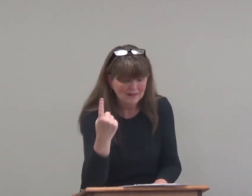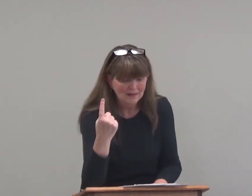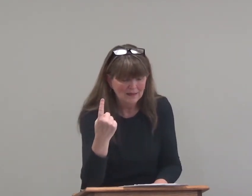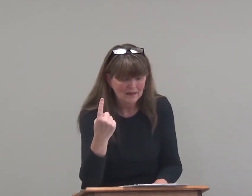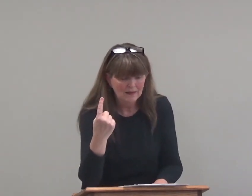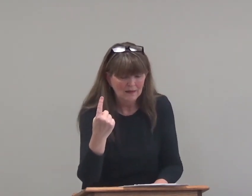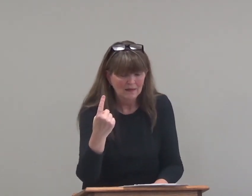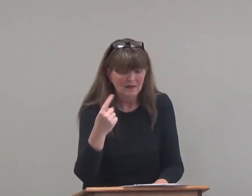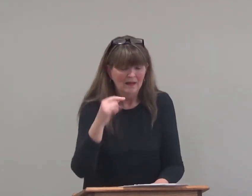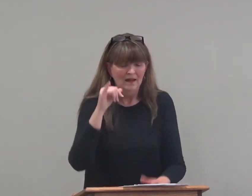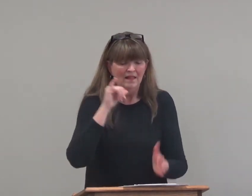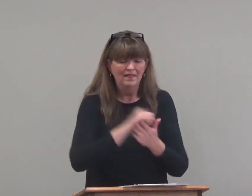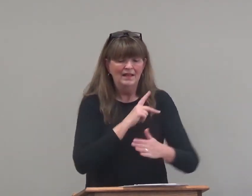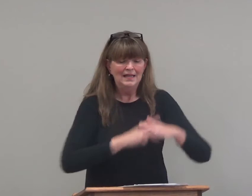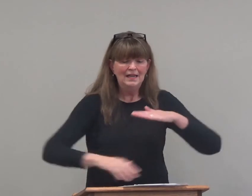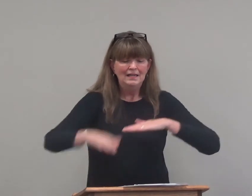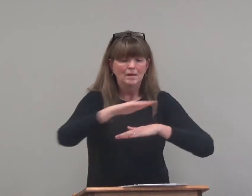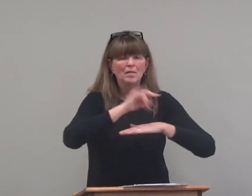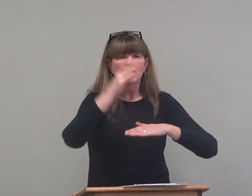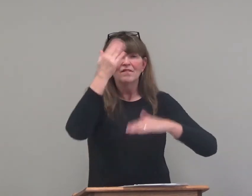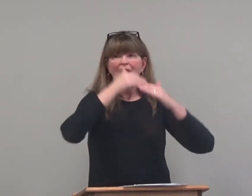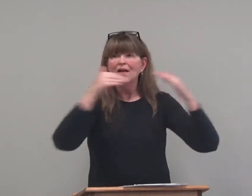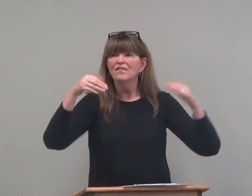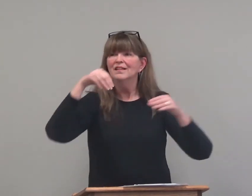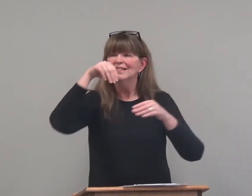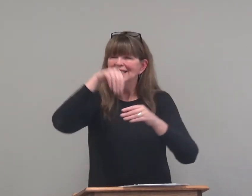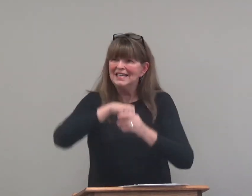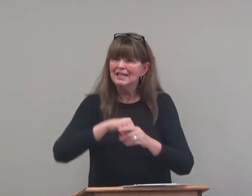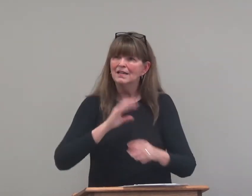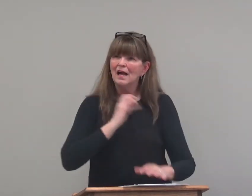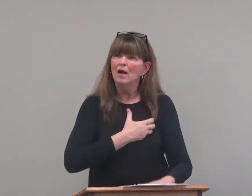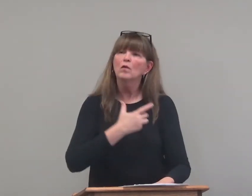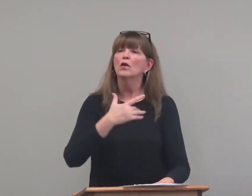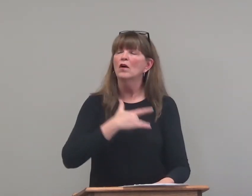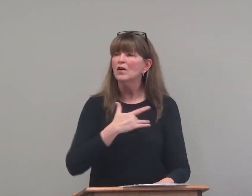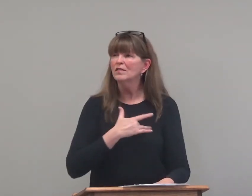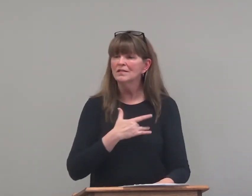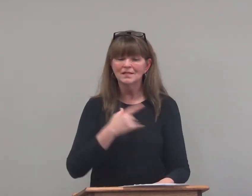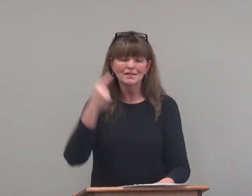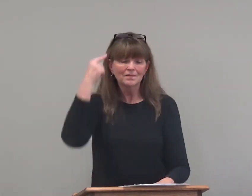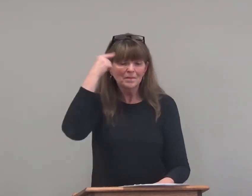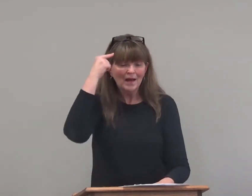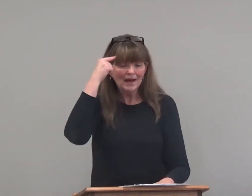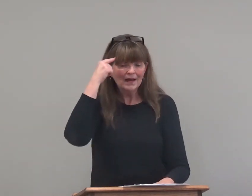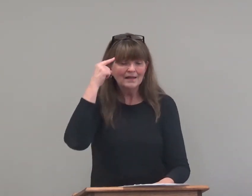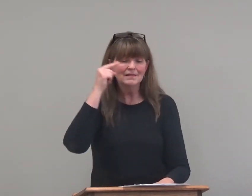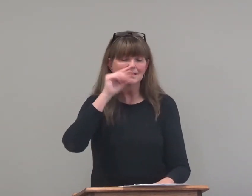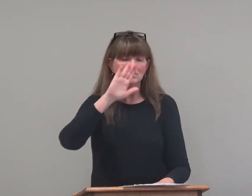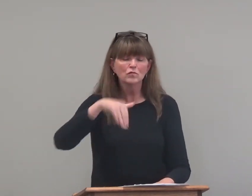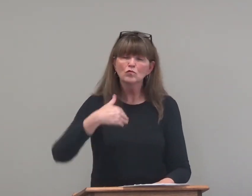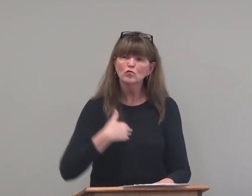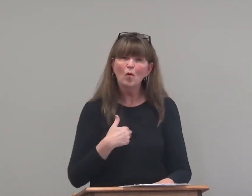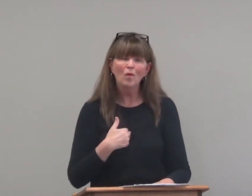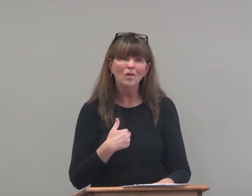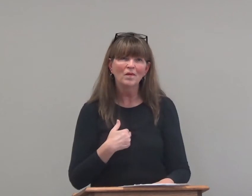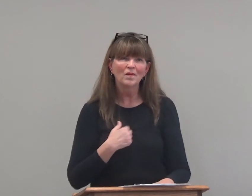That's not all it is. The kingdom of heaven is within our hearts, within our minds, within